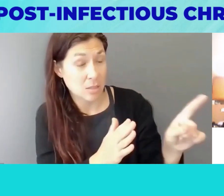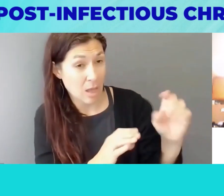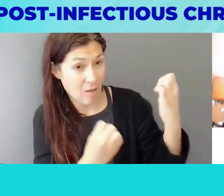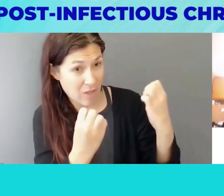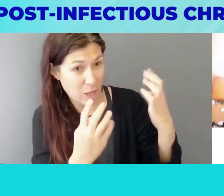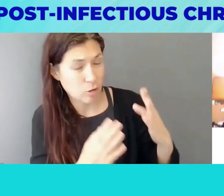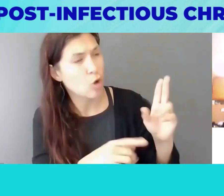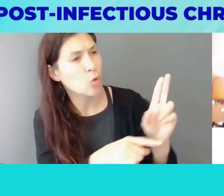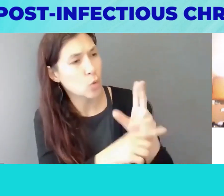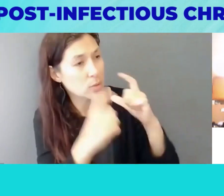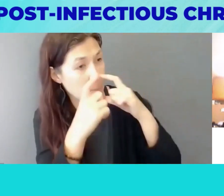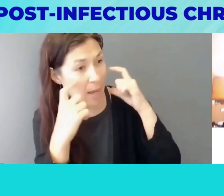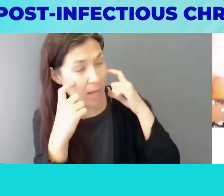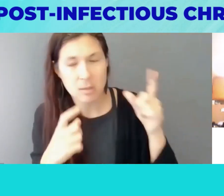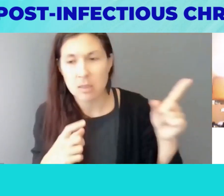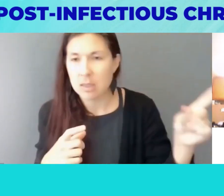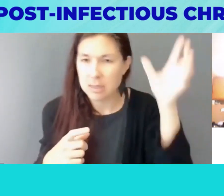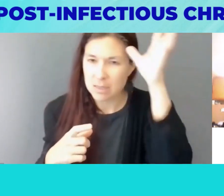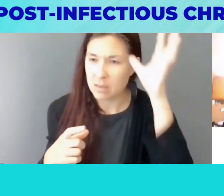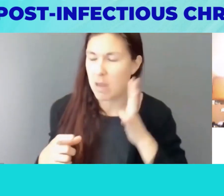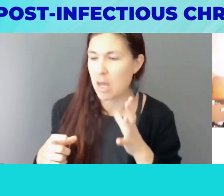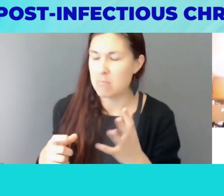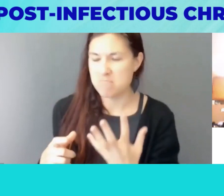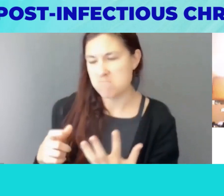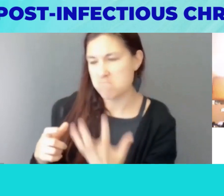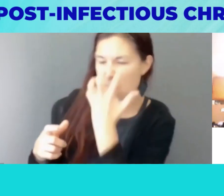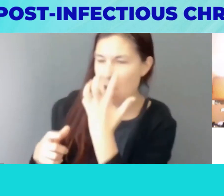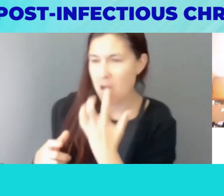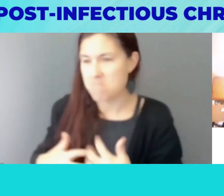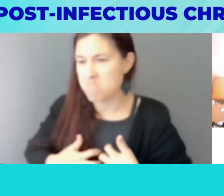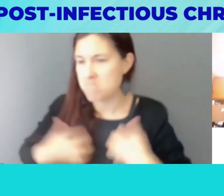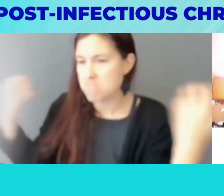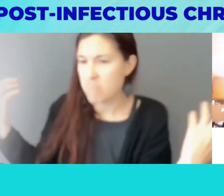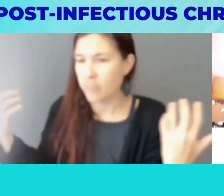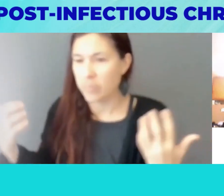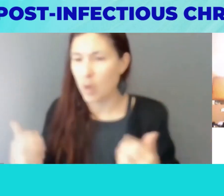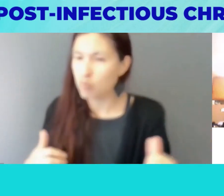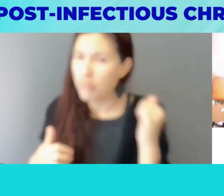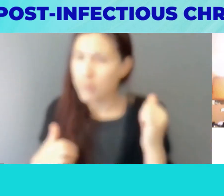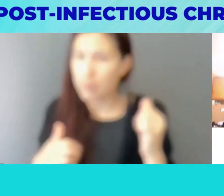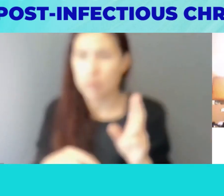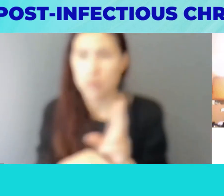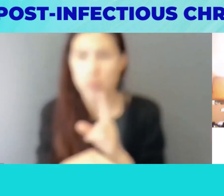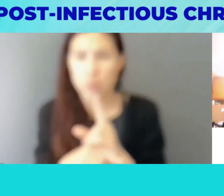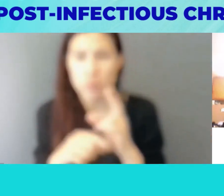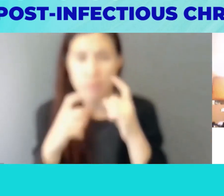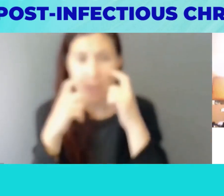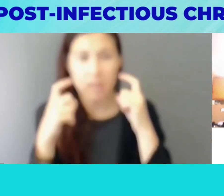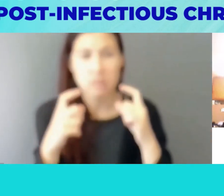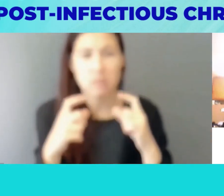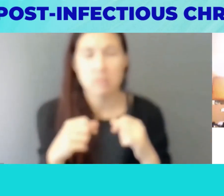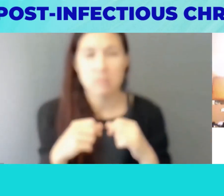church, several nonprofits, all while homeschooling my young child. But then mid-March happened. My family and I